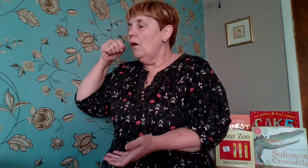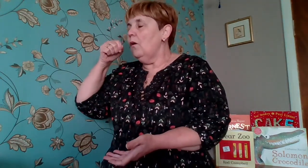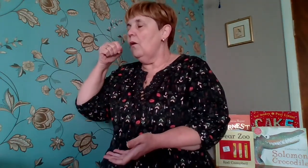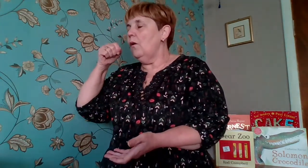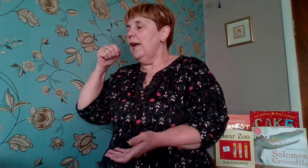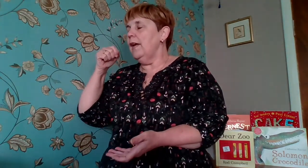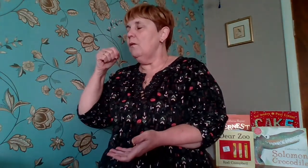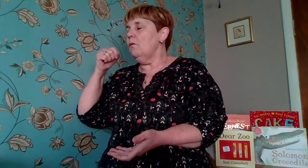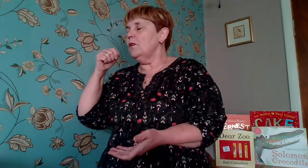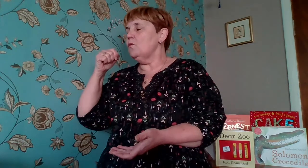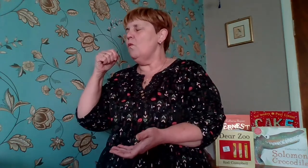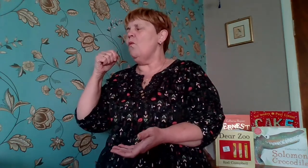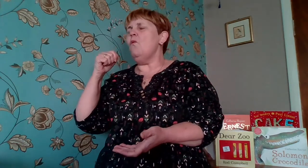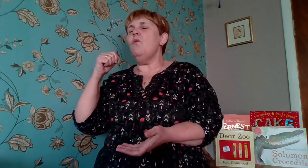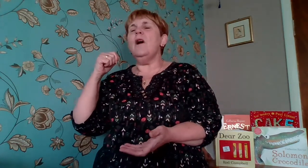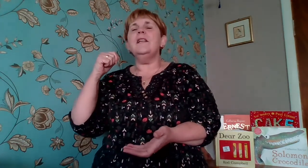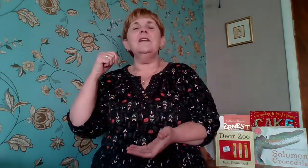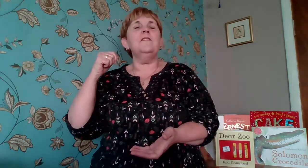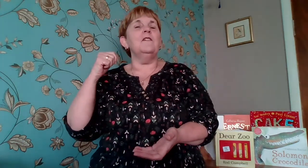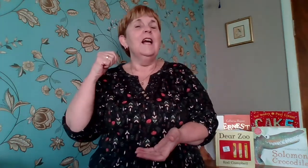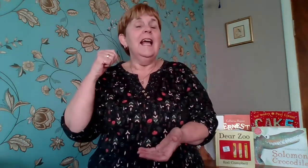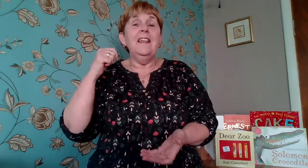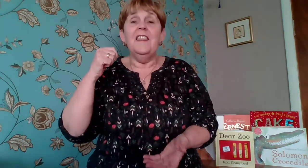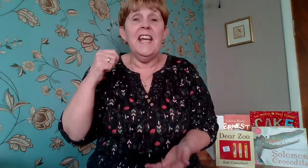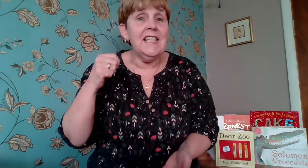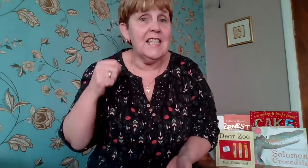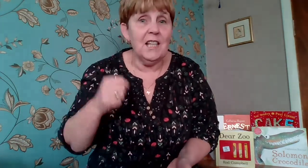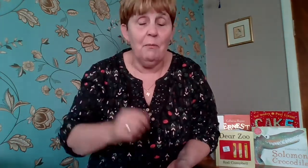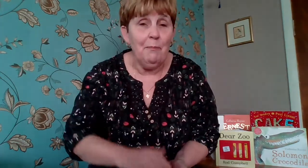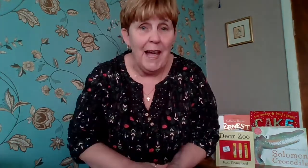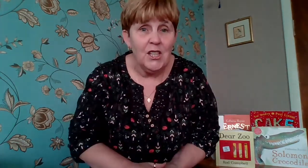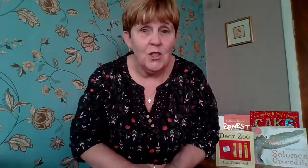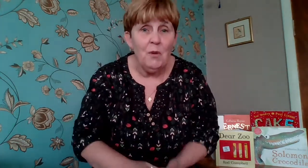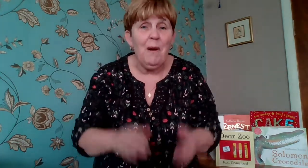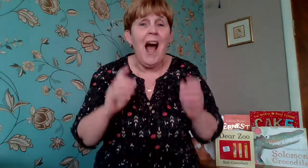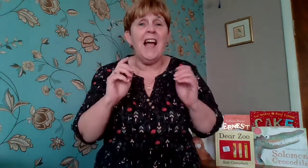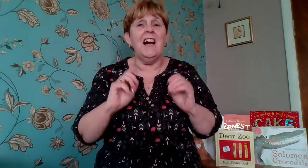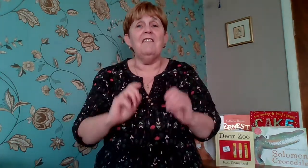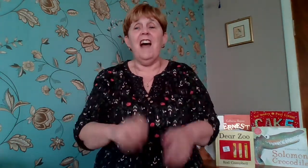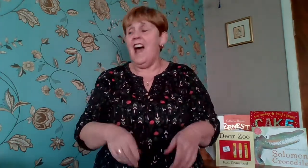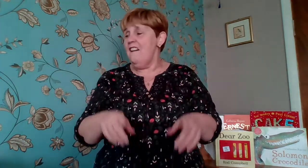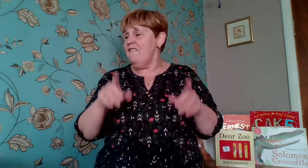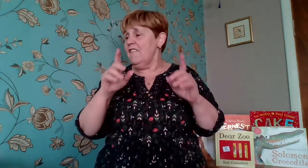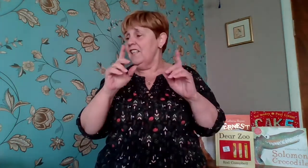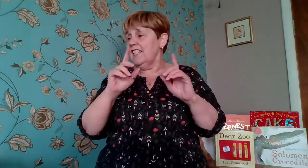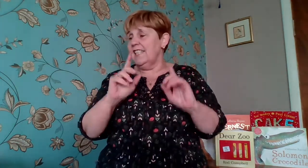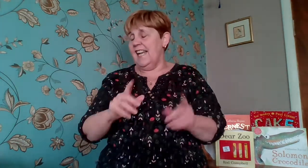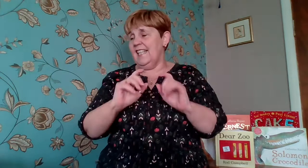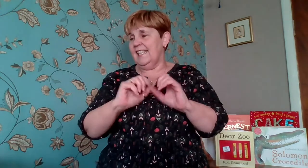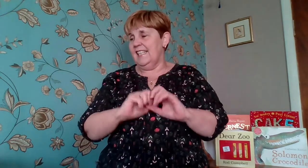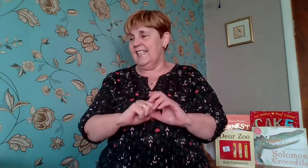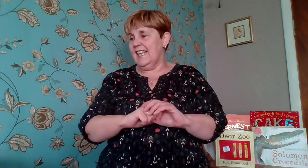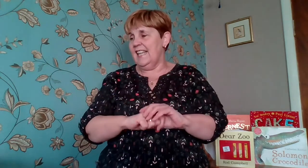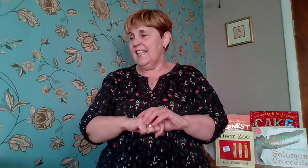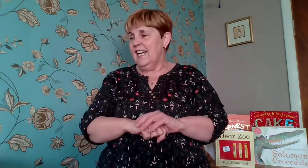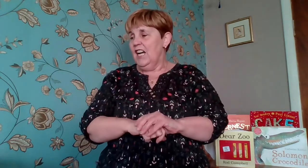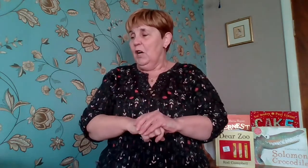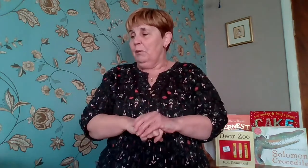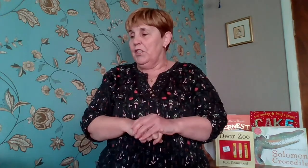Oh, it was wonderful. This is the best soup I have ever tasted, he said. But you